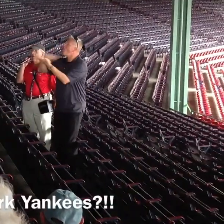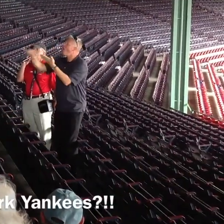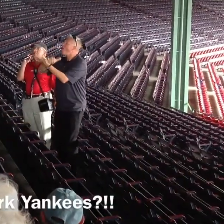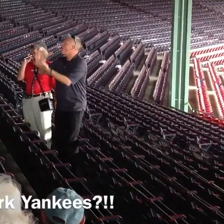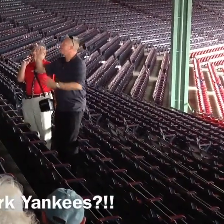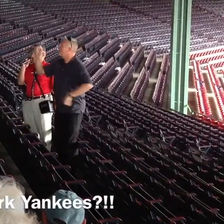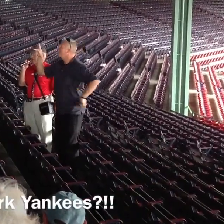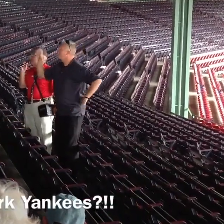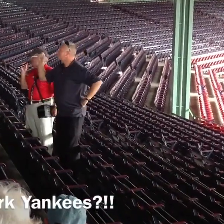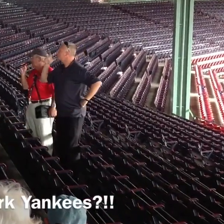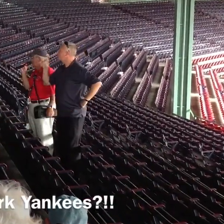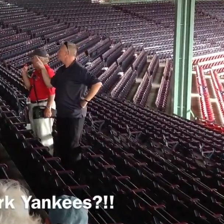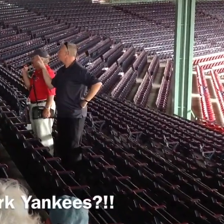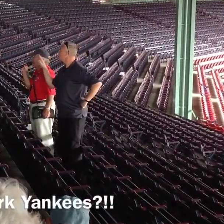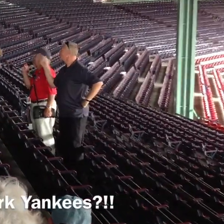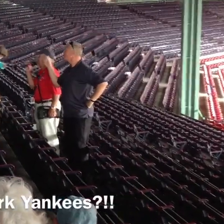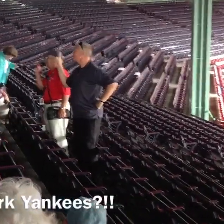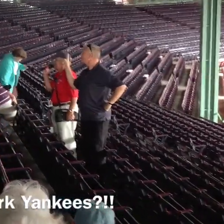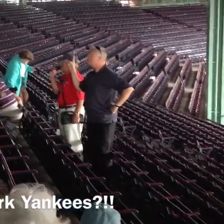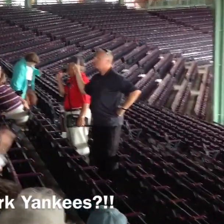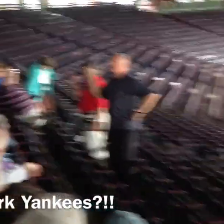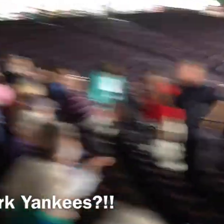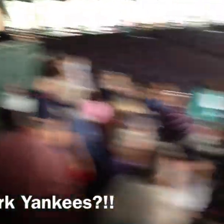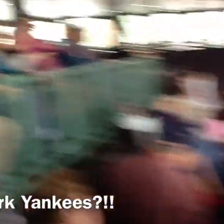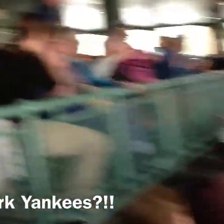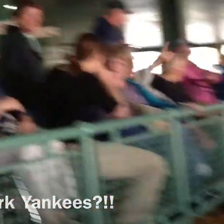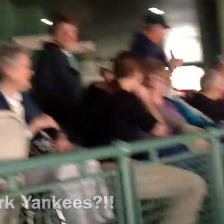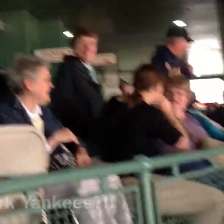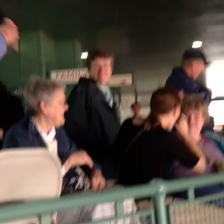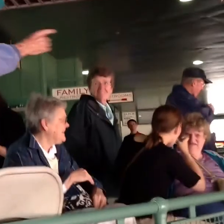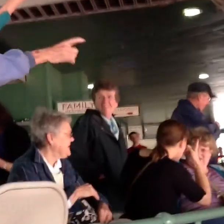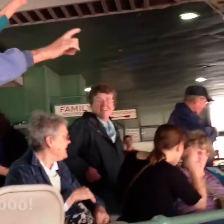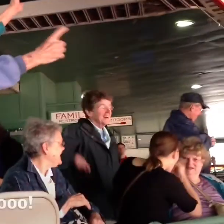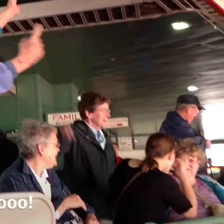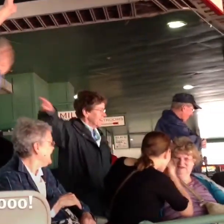Ooh. Oh, everybody's a Red Sox fan.